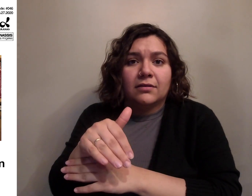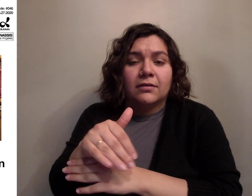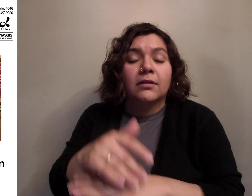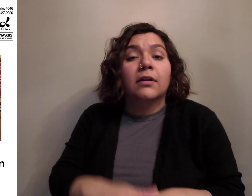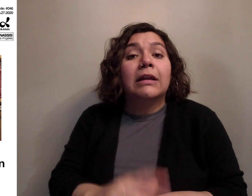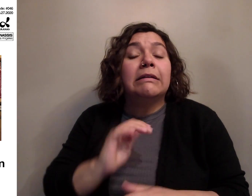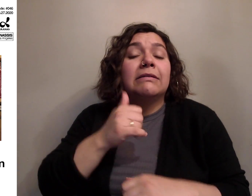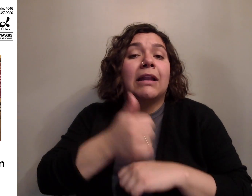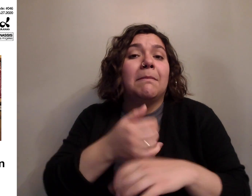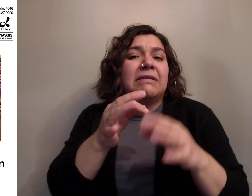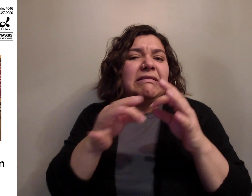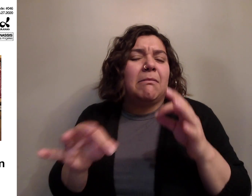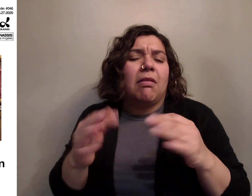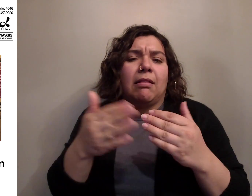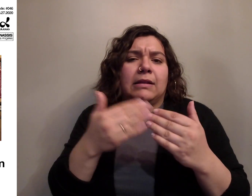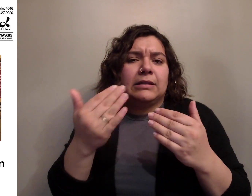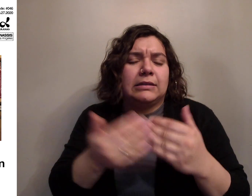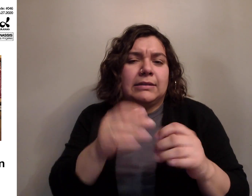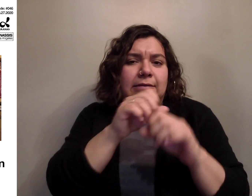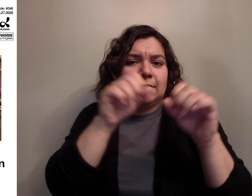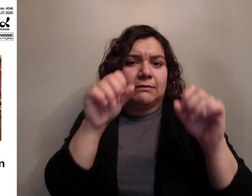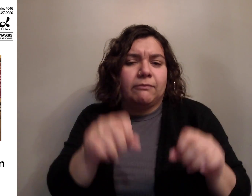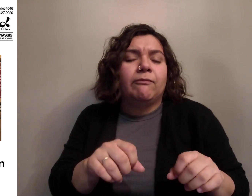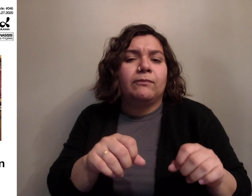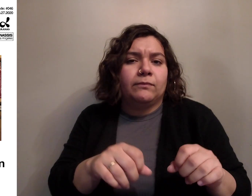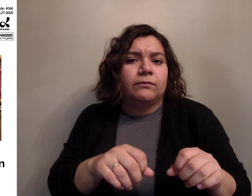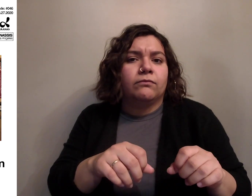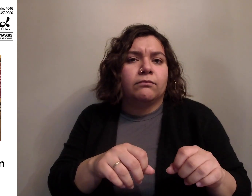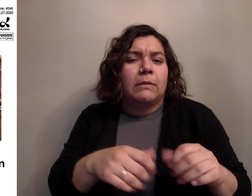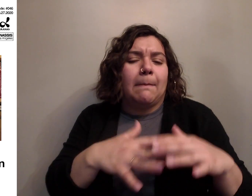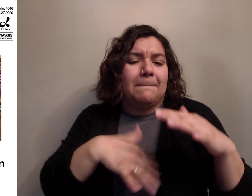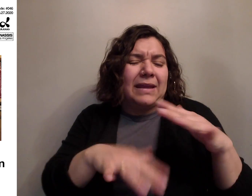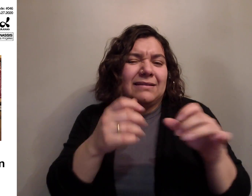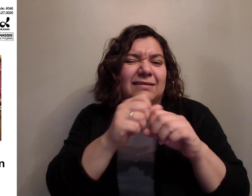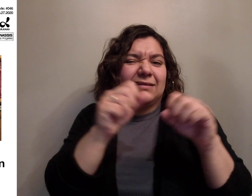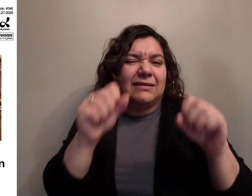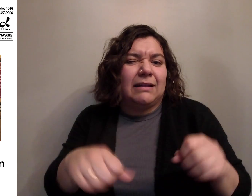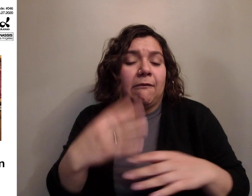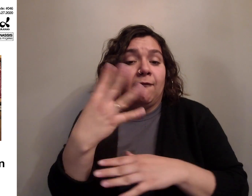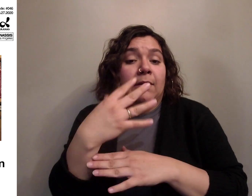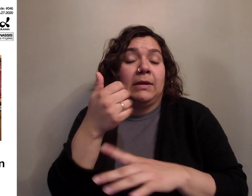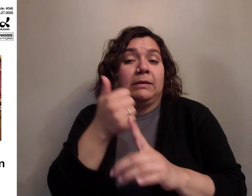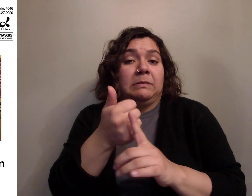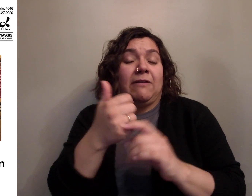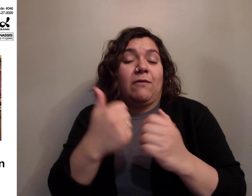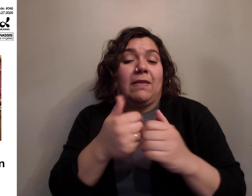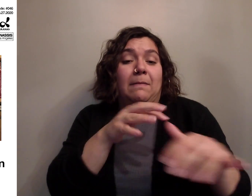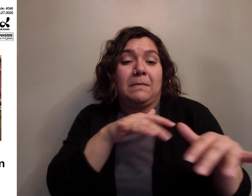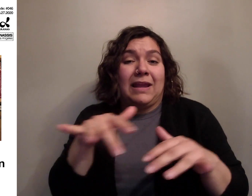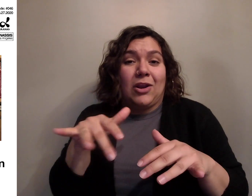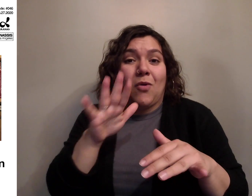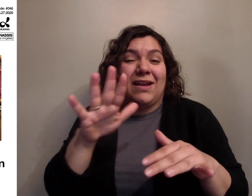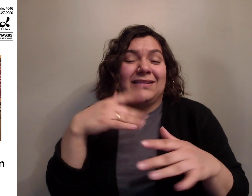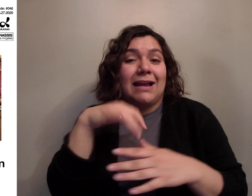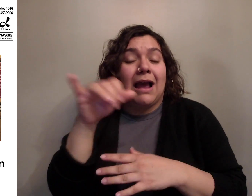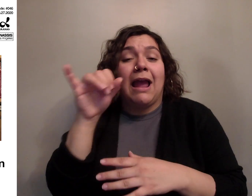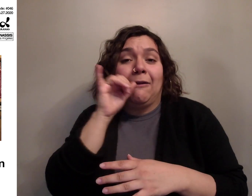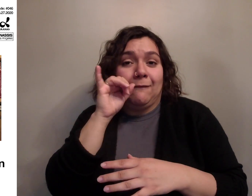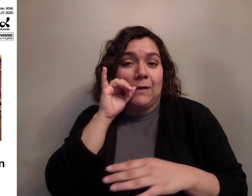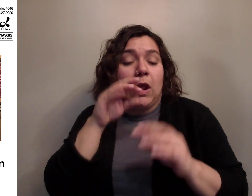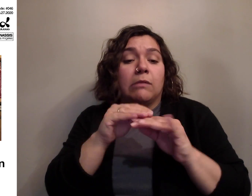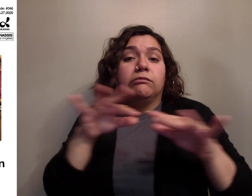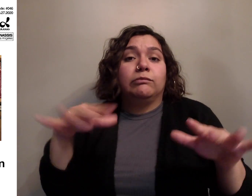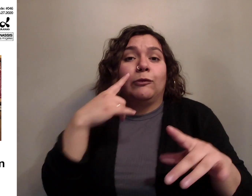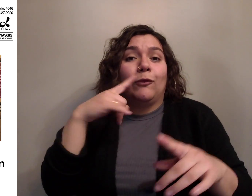Night after night, he set up a very simple, very rudimentary system, filming himself at the piano on